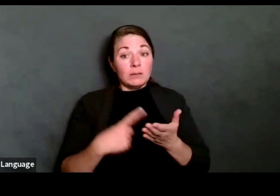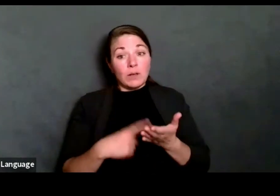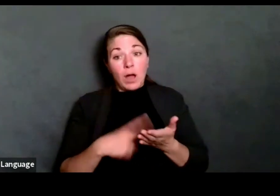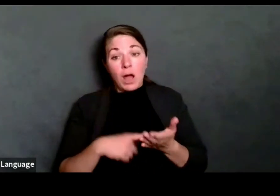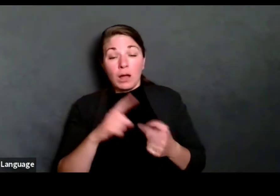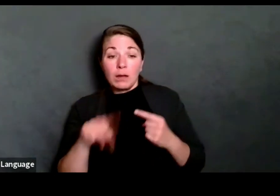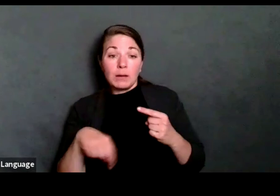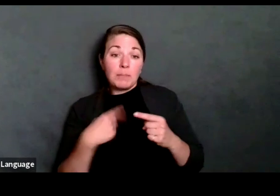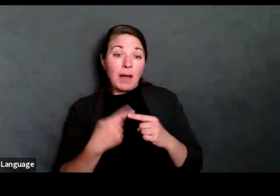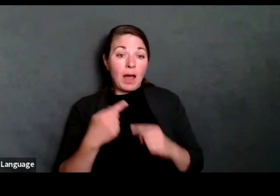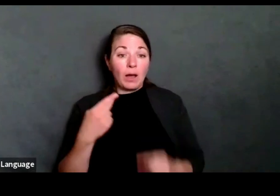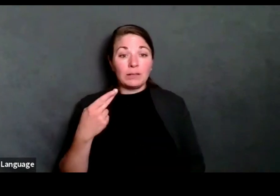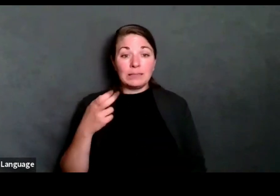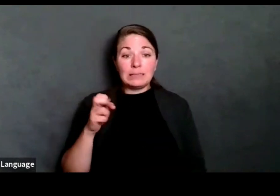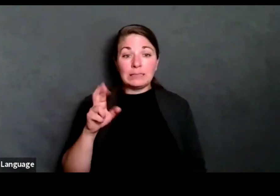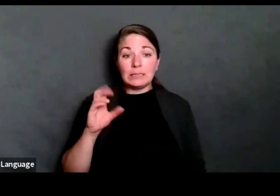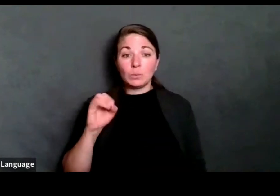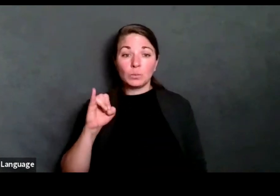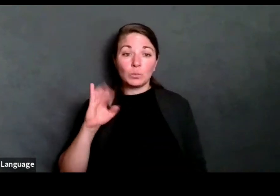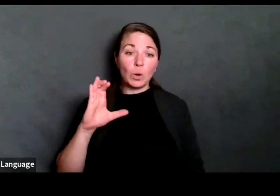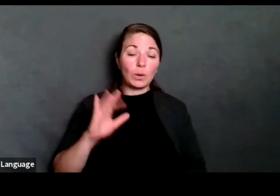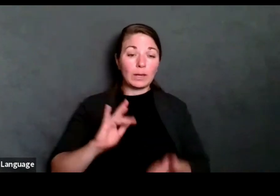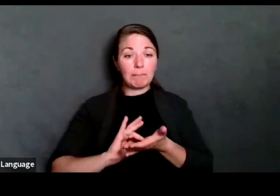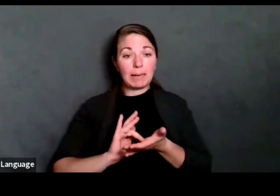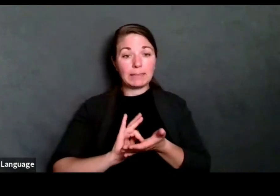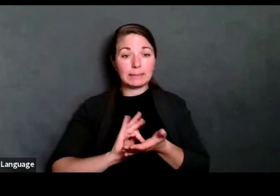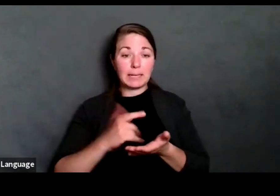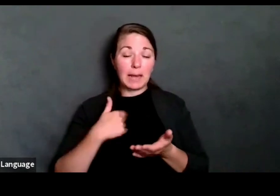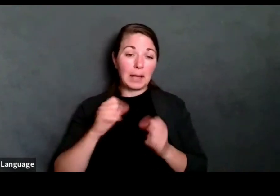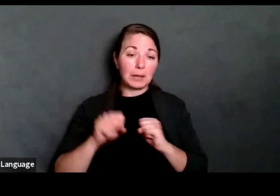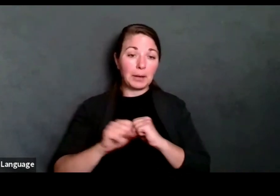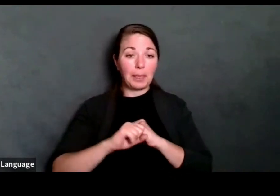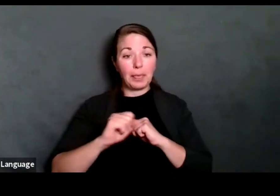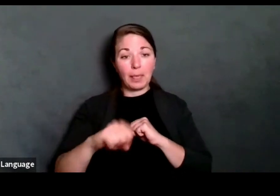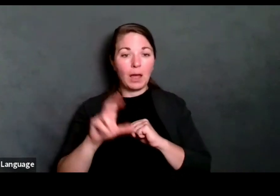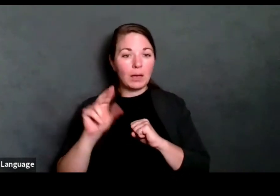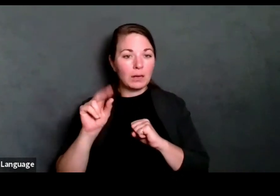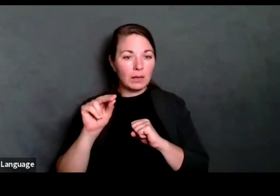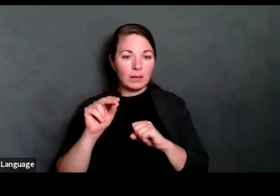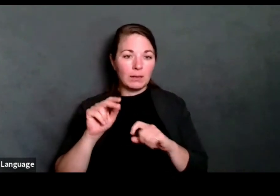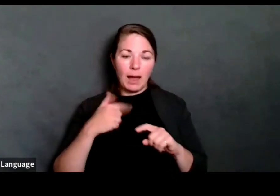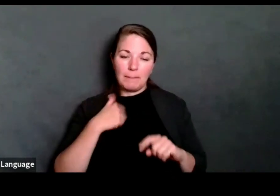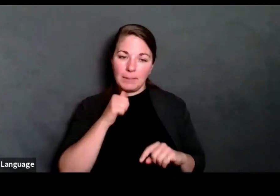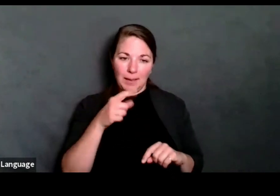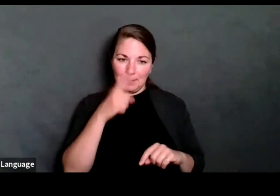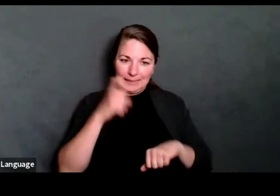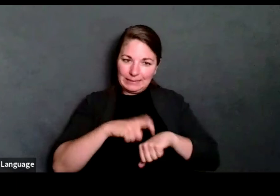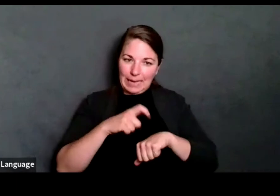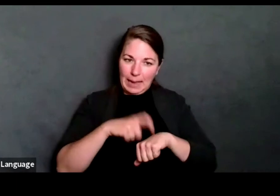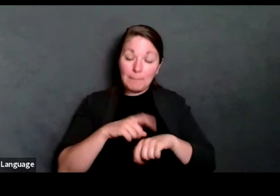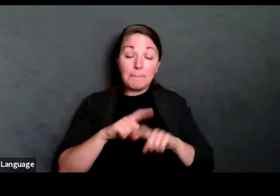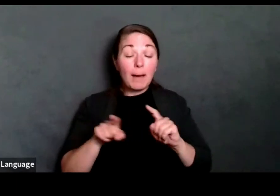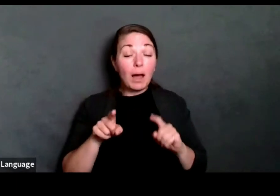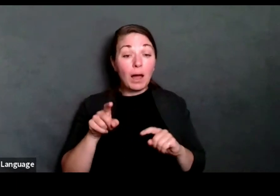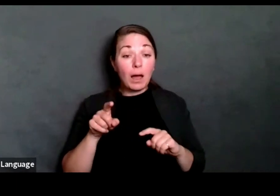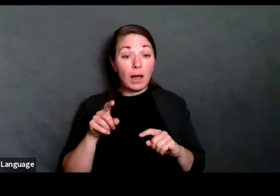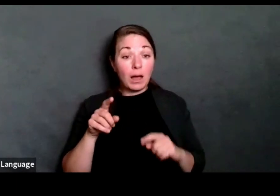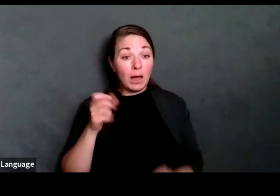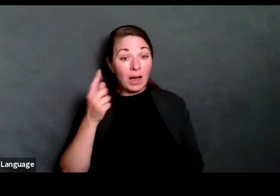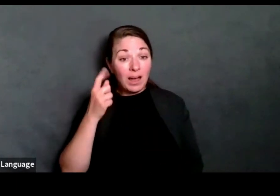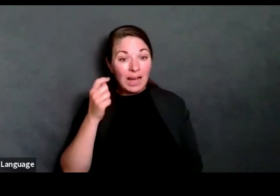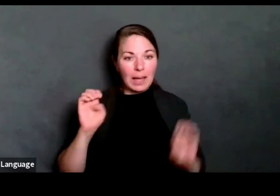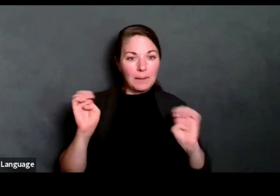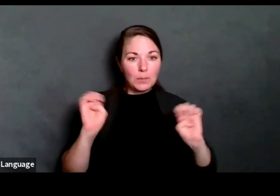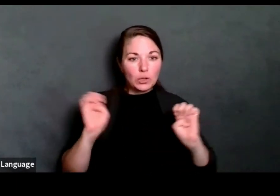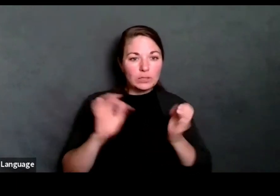be to the notions of consent. But in the interest of time, I'll just say that Western medicine, especially emergency medicine, does not